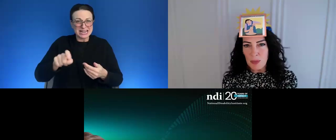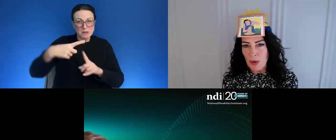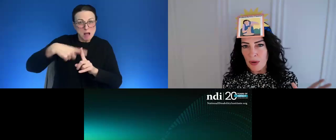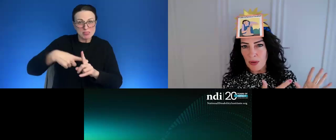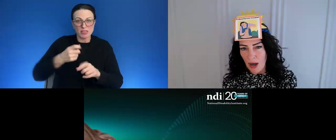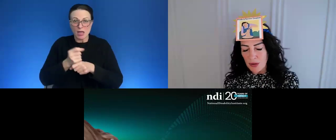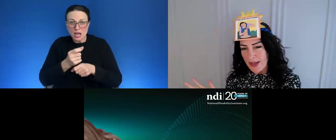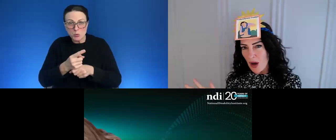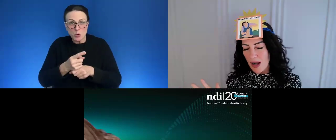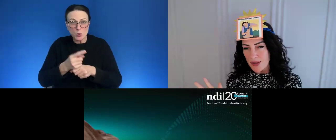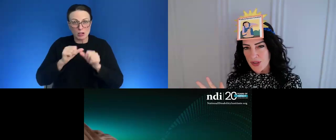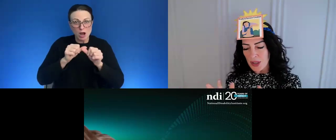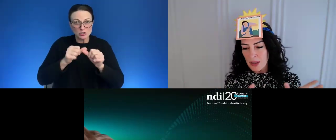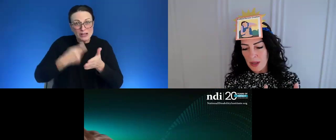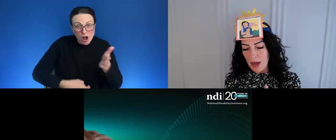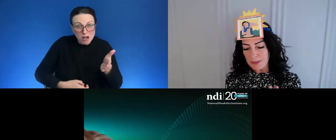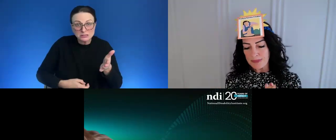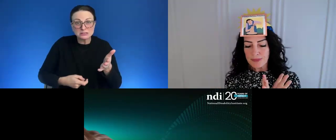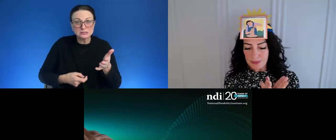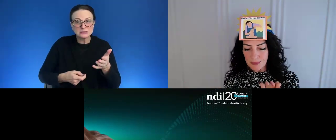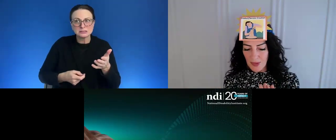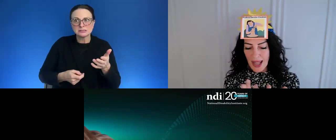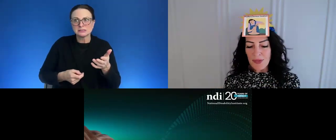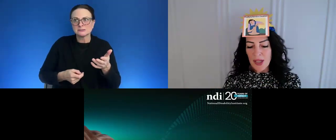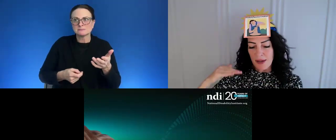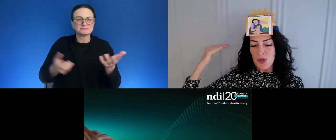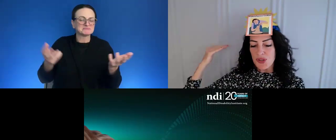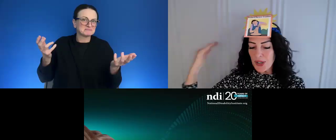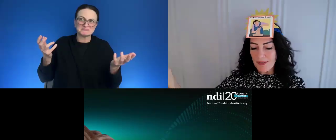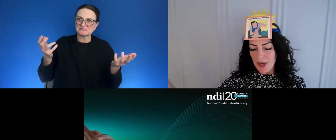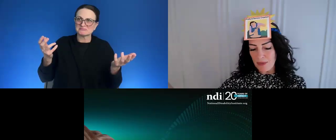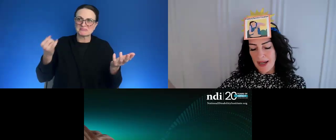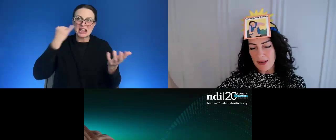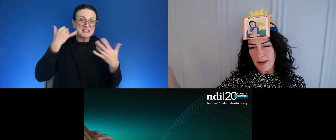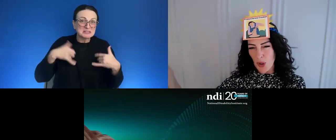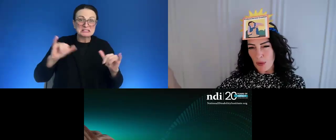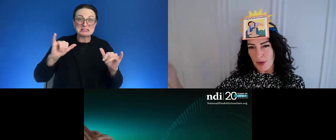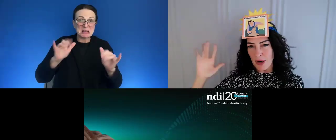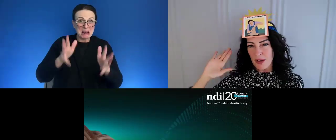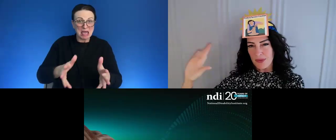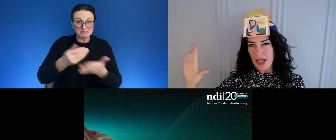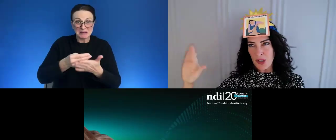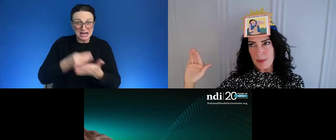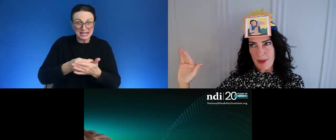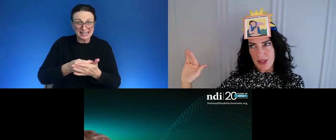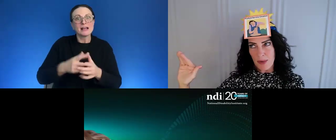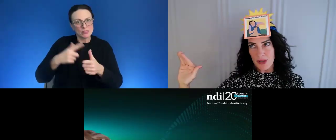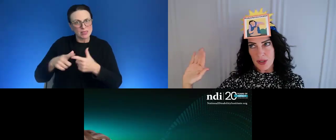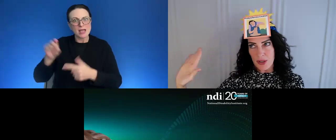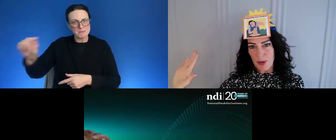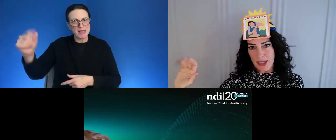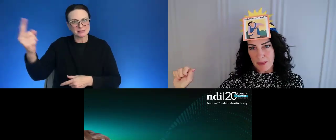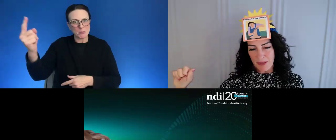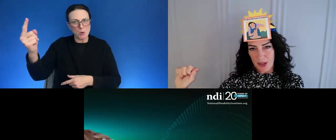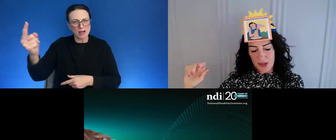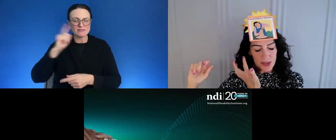or annual ongoing costs. And then if you still have enough money left over, then you could pay someone